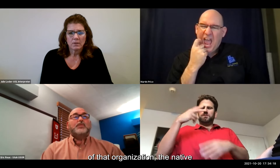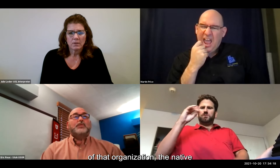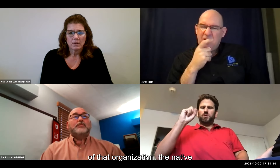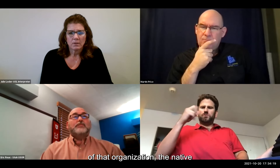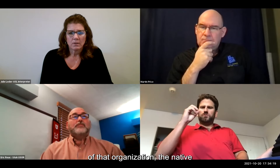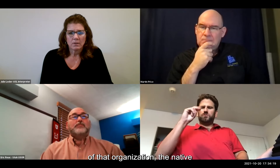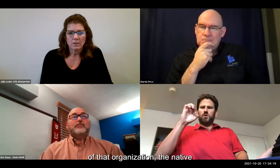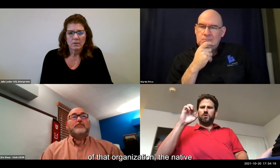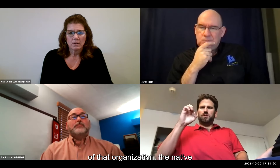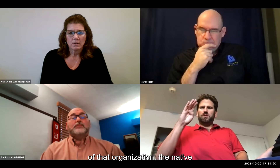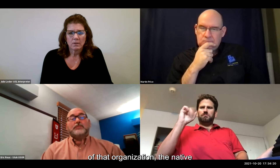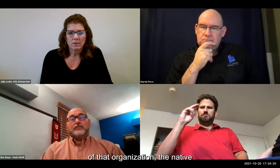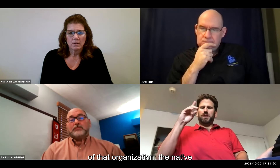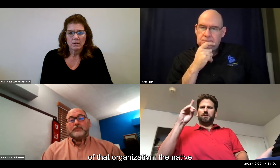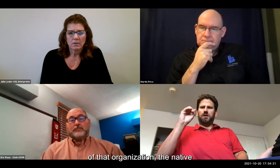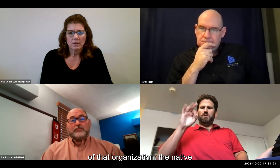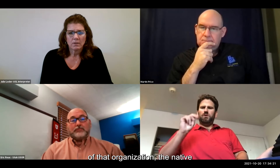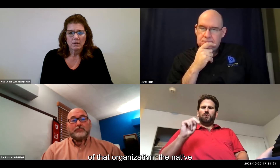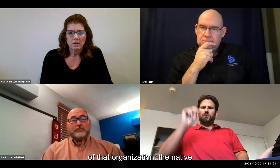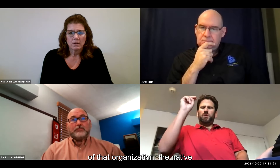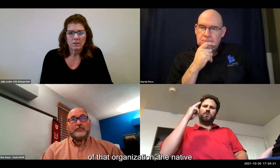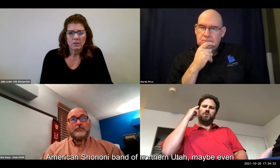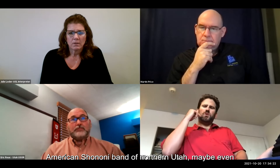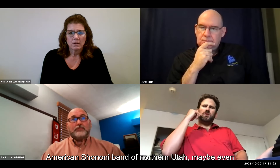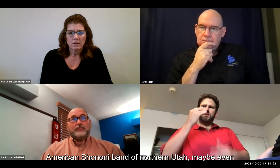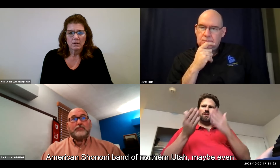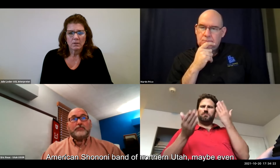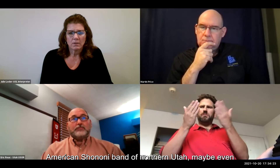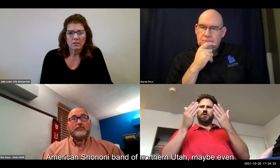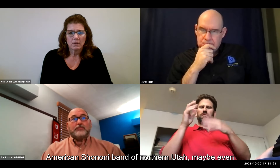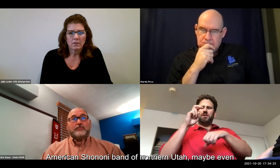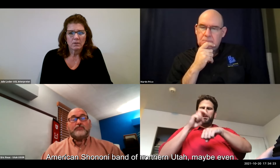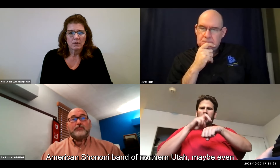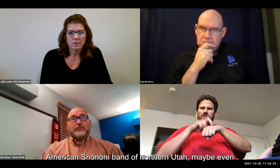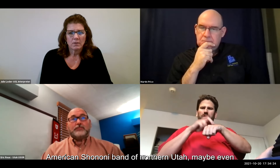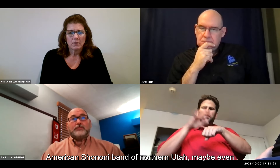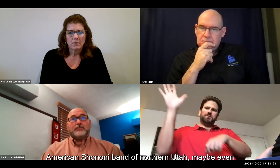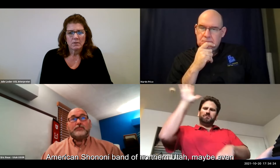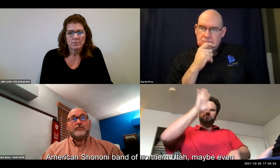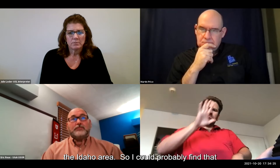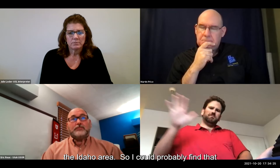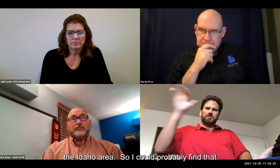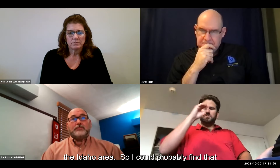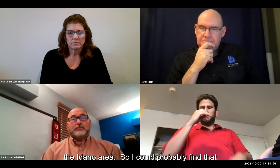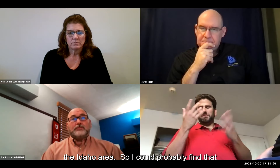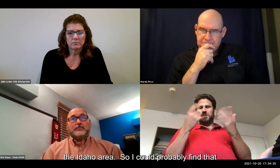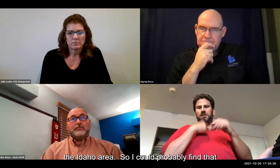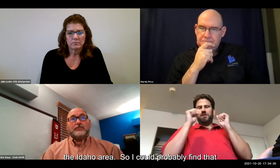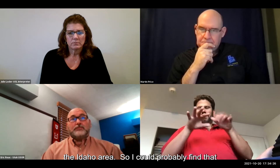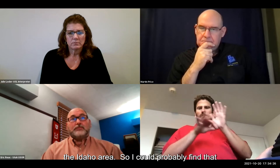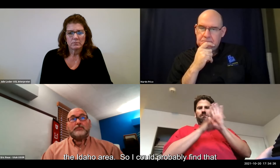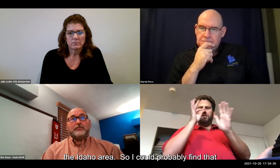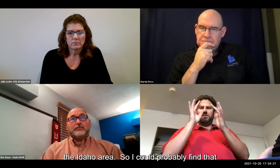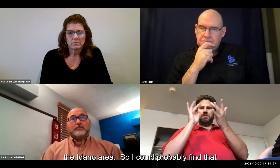organization, the Native American Shoshone Band of Northern Utah, maybe even the Idaho